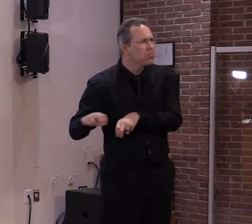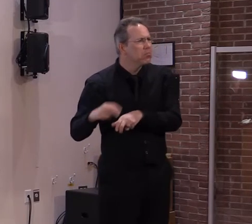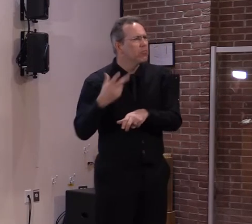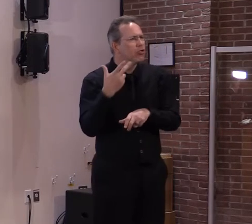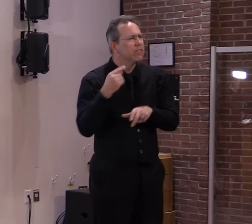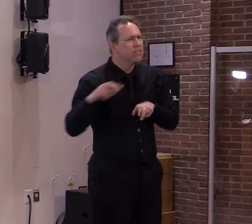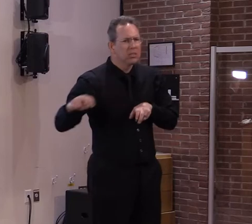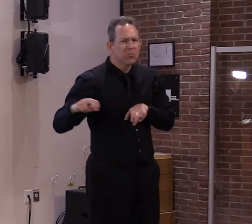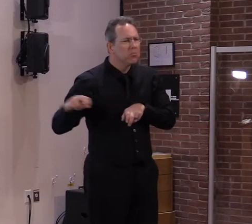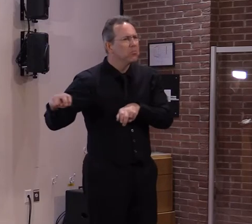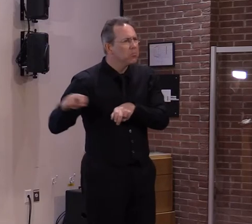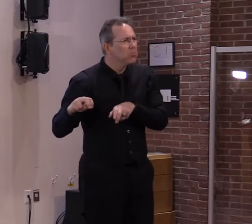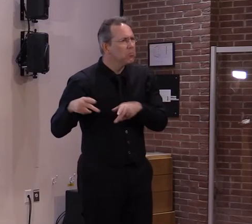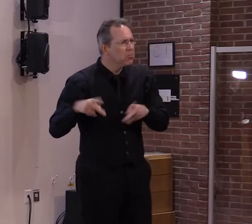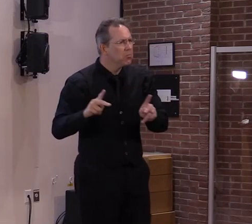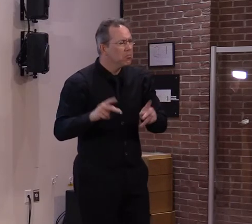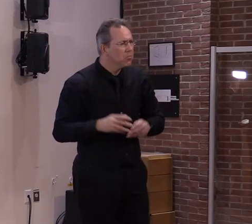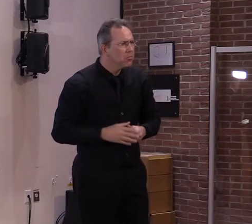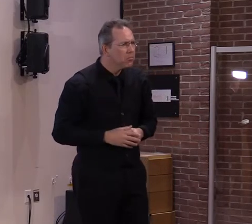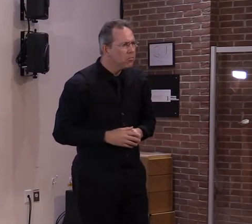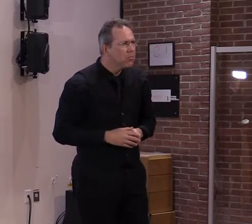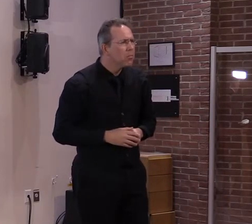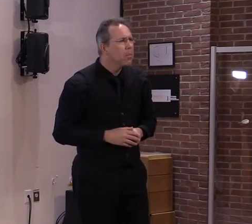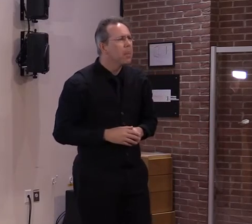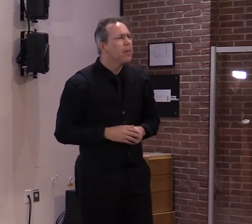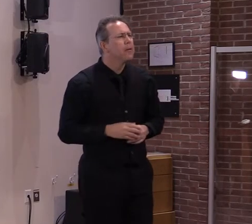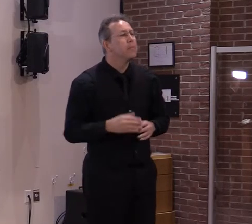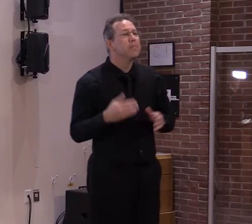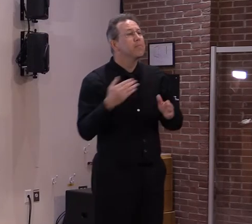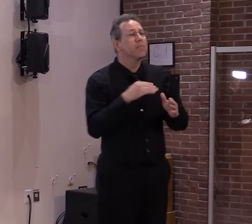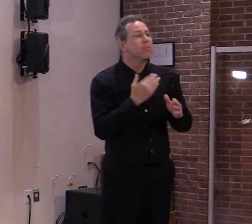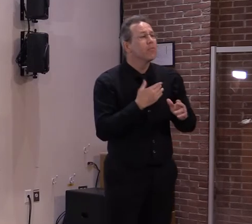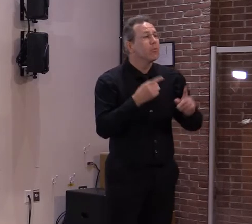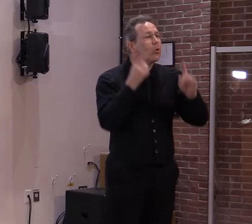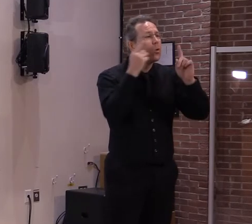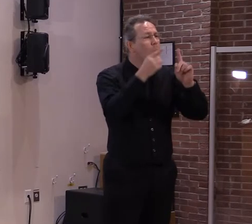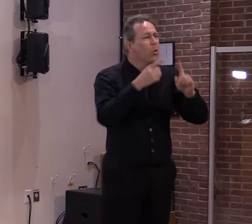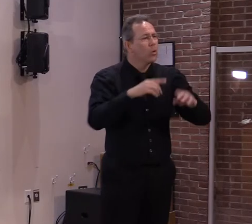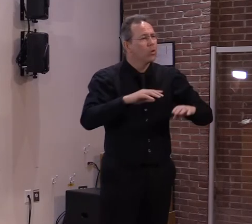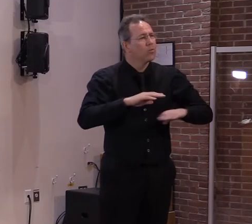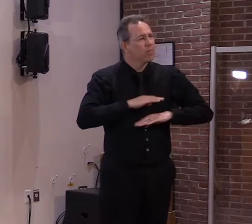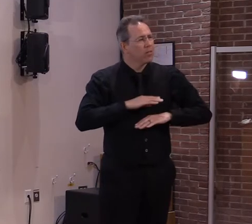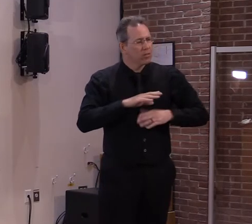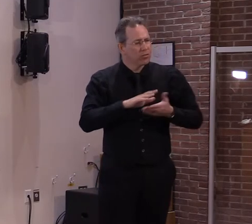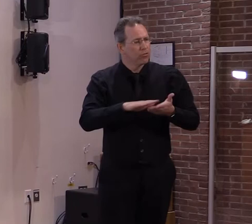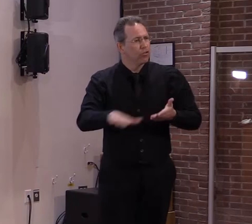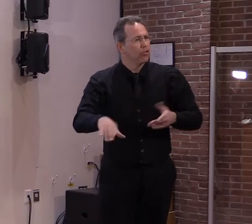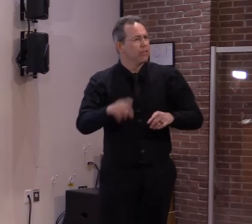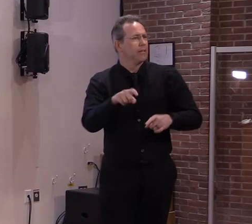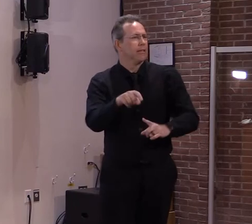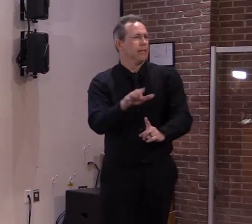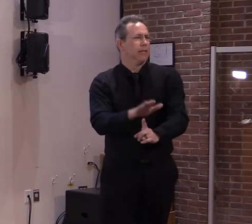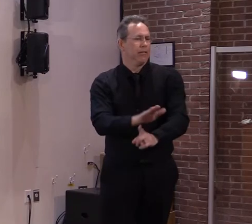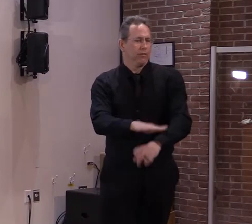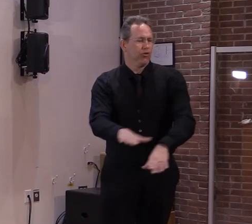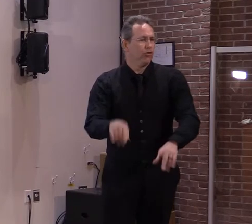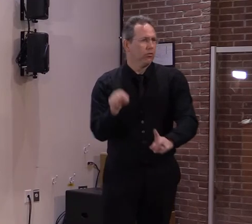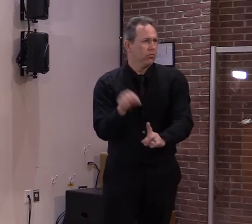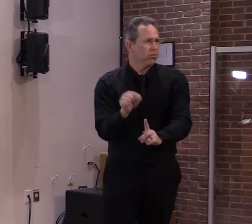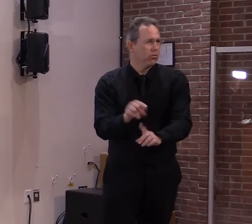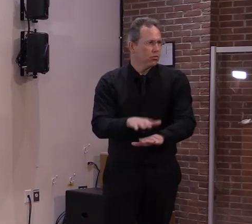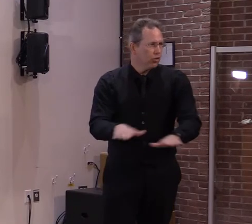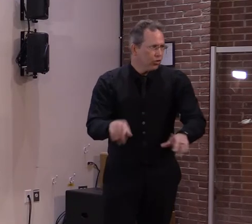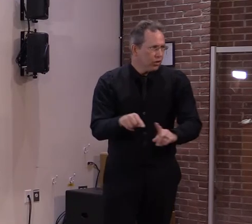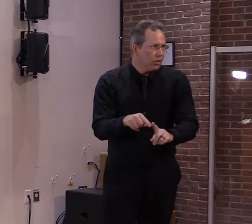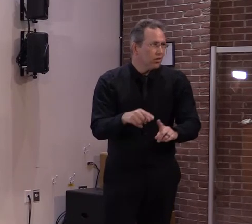to the meeting the needs of the kids, which the negative impacts of the pandemic at this point have accumulated. So we have to have a sense of urgency